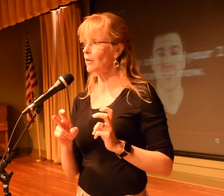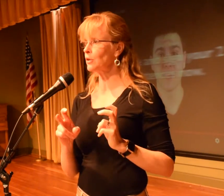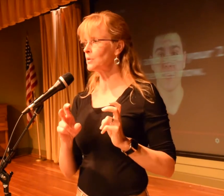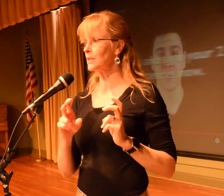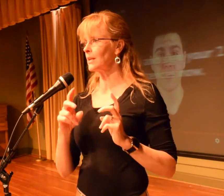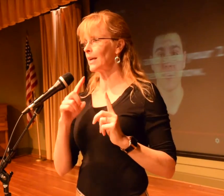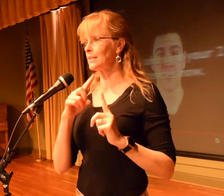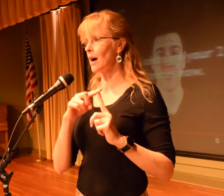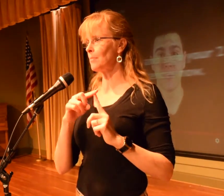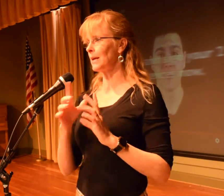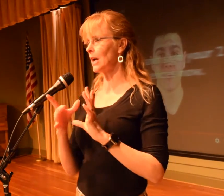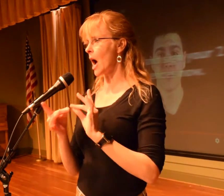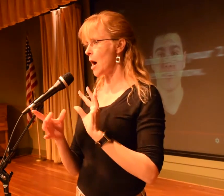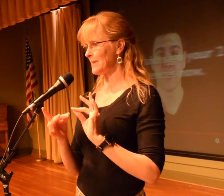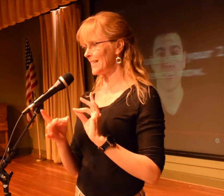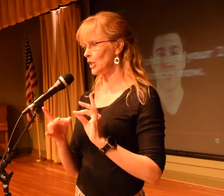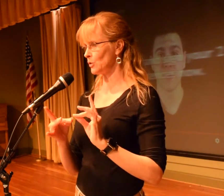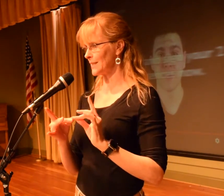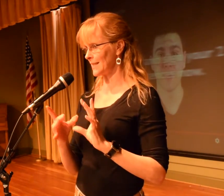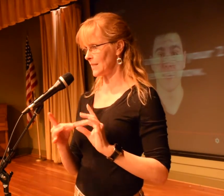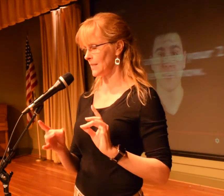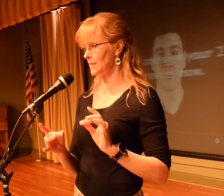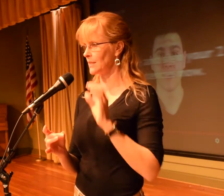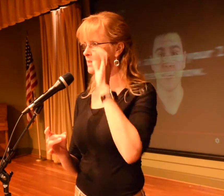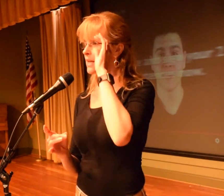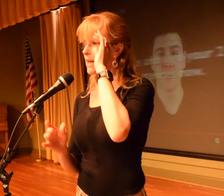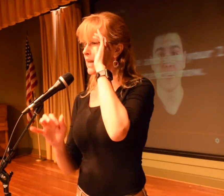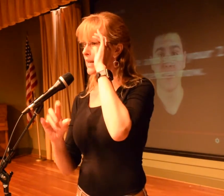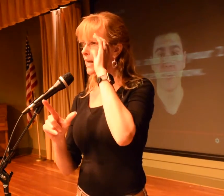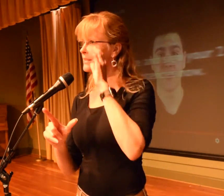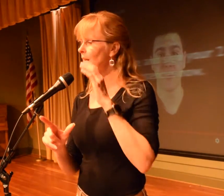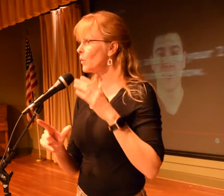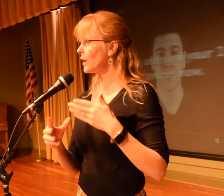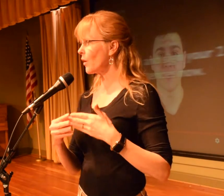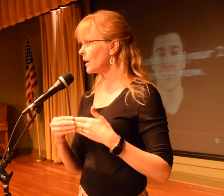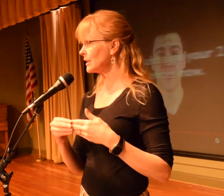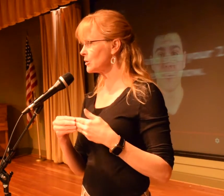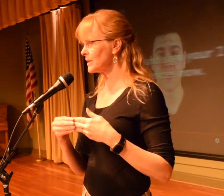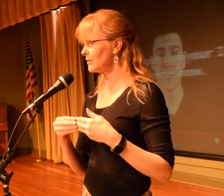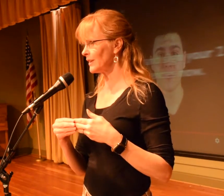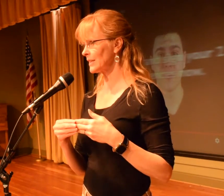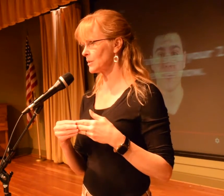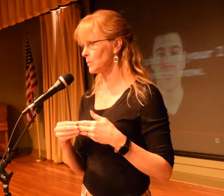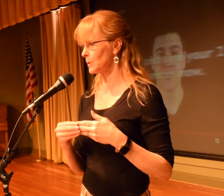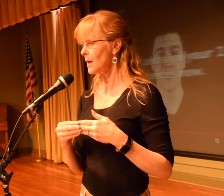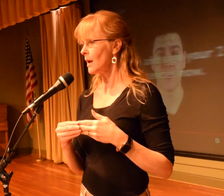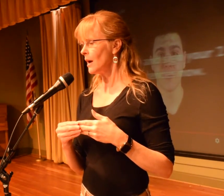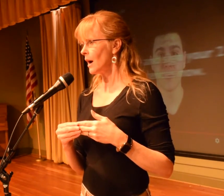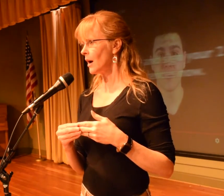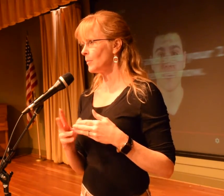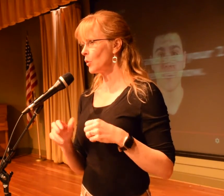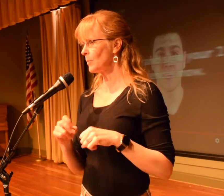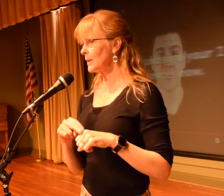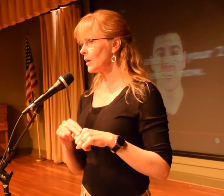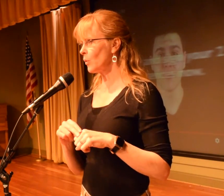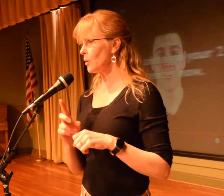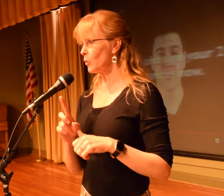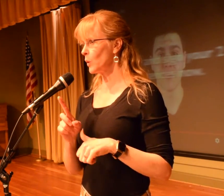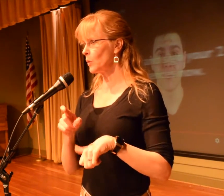about using a topic comment in your sentences. In ASL, we are a little bit of flexible. Normally though, we will